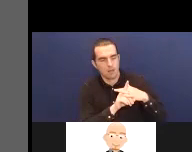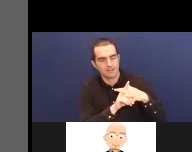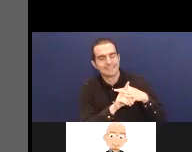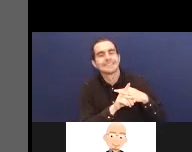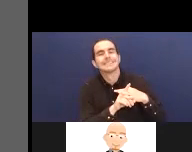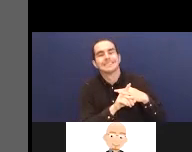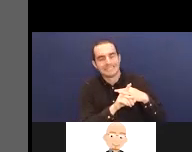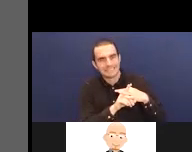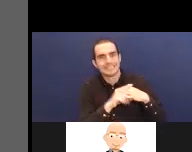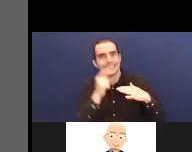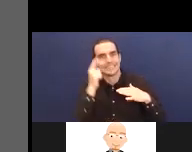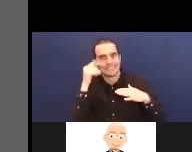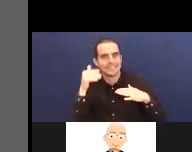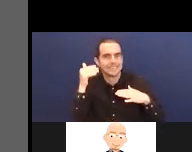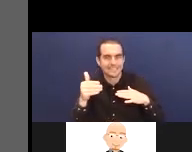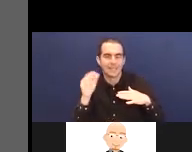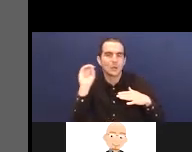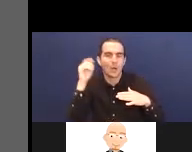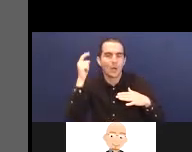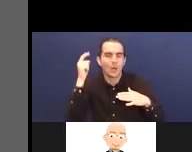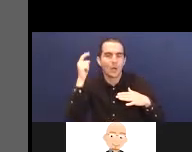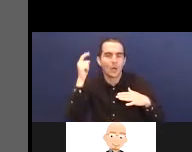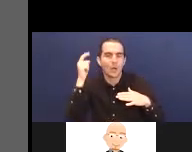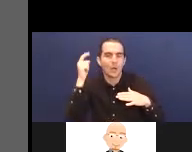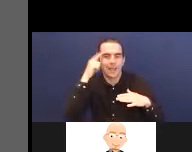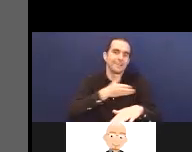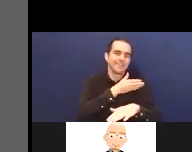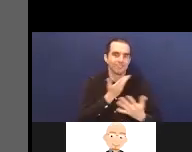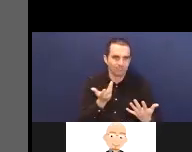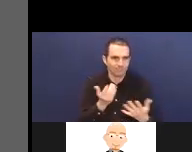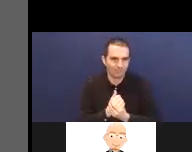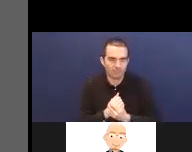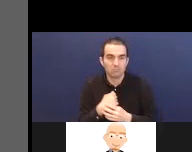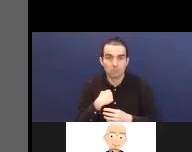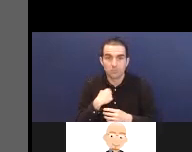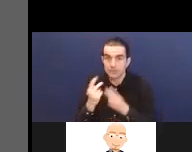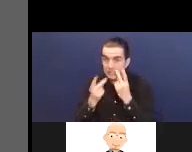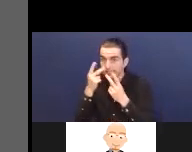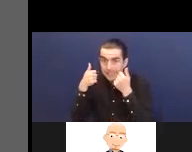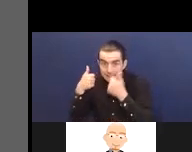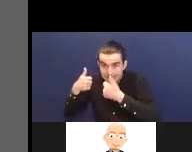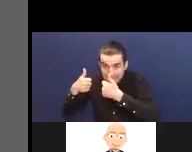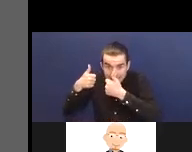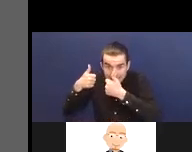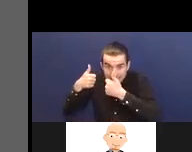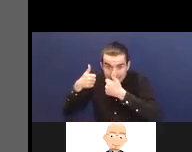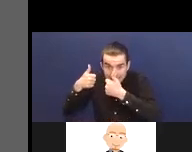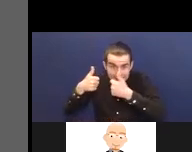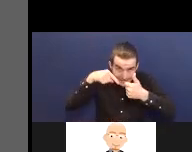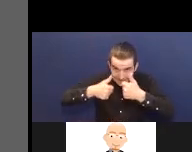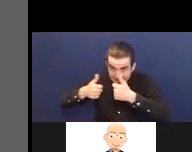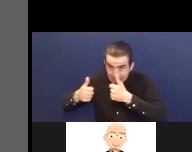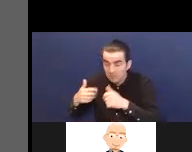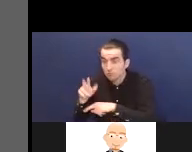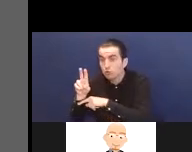they've been working on this for a long time. But for us, it's really, so I was really happy to join this